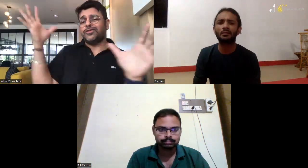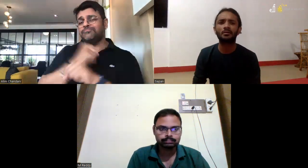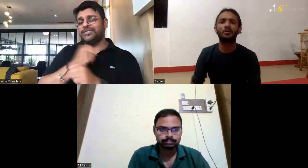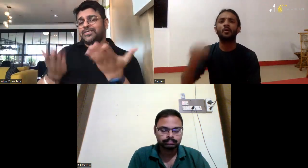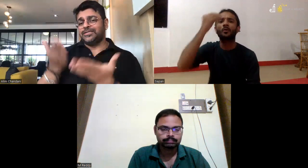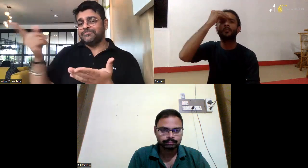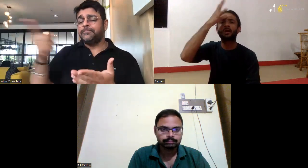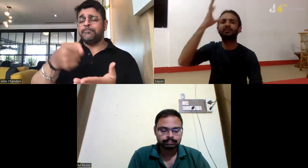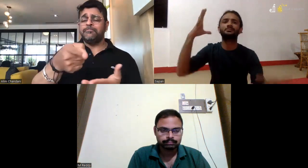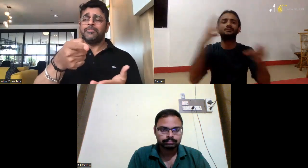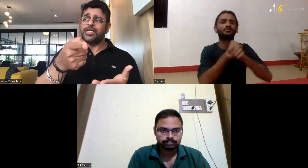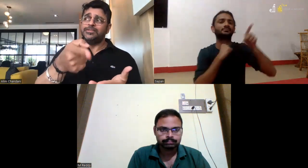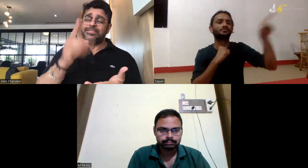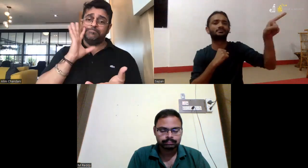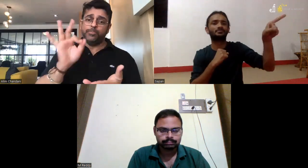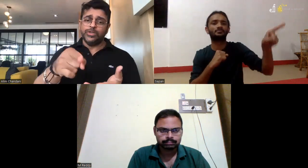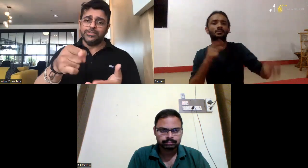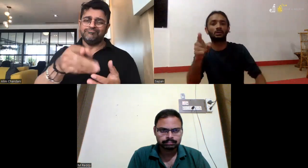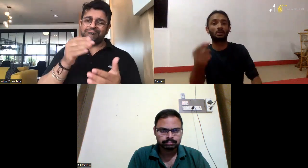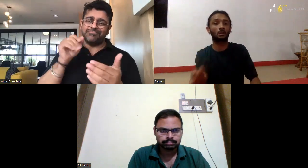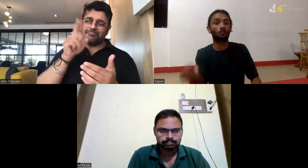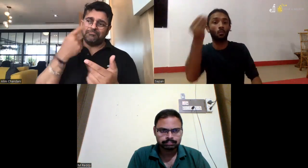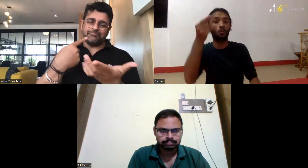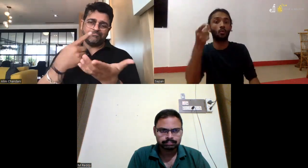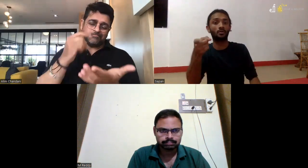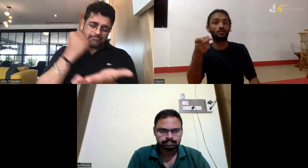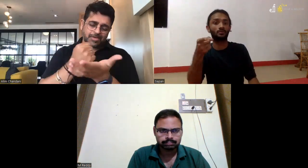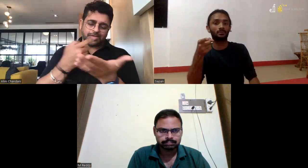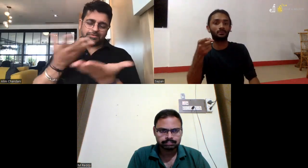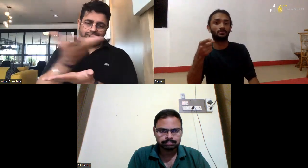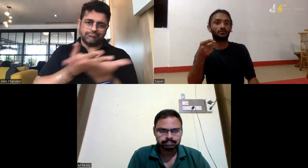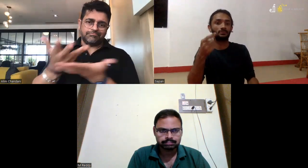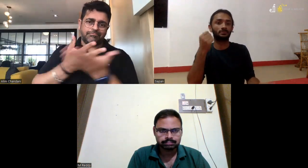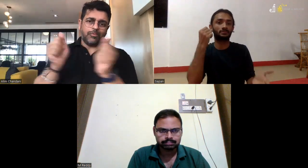to make a change, but yeah, it's a slow process, I understand.